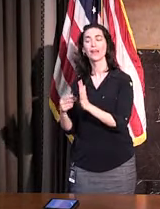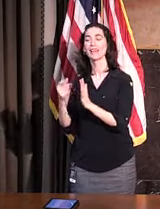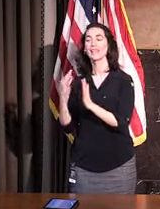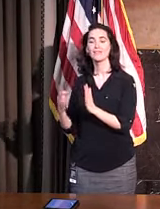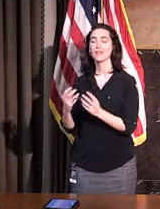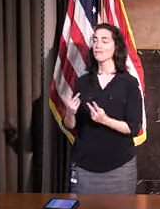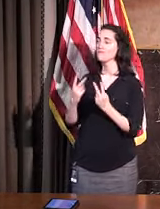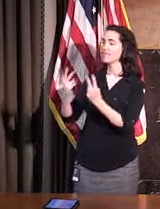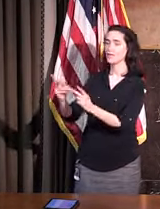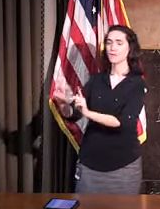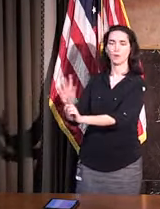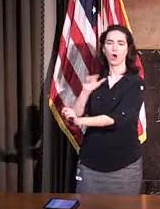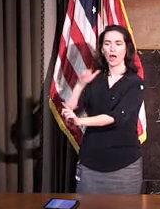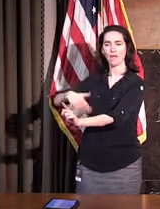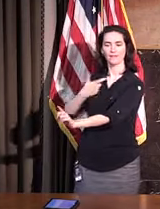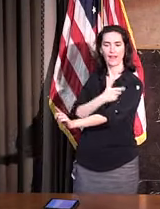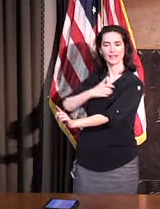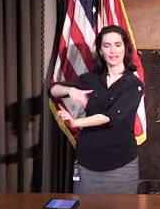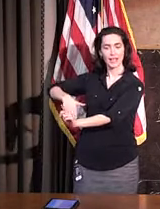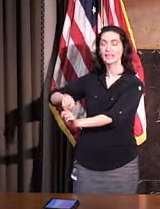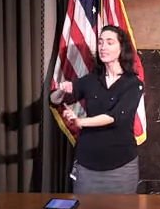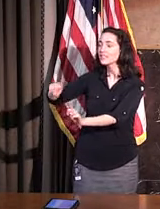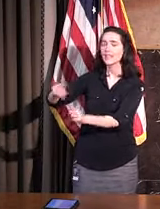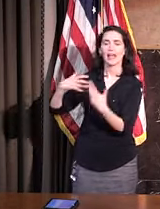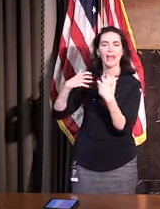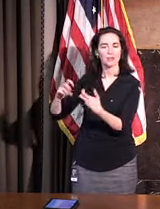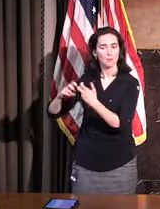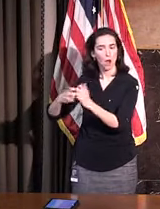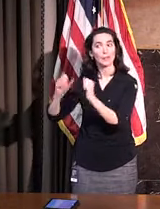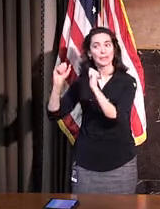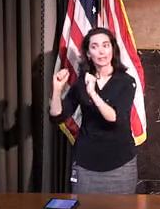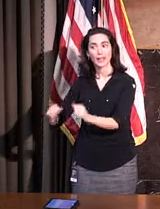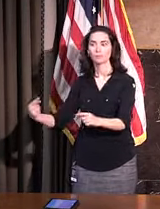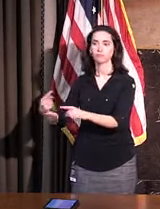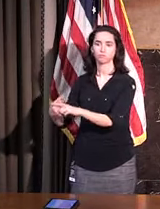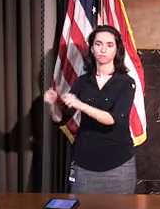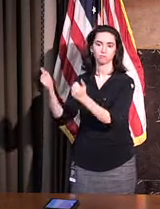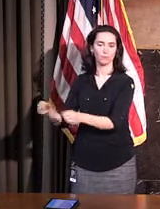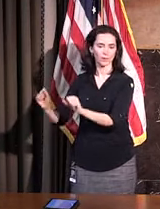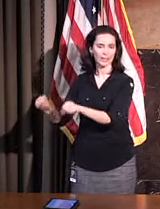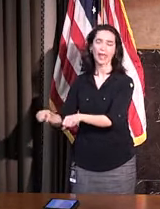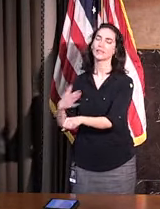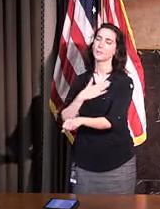other unvaccinated people who are at increased risk of complications.